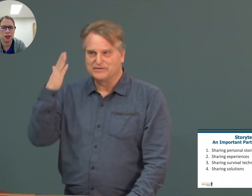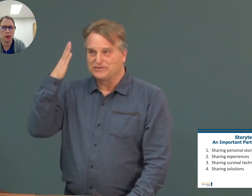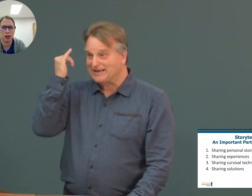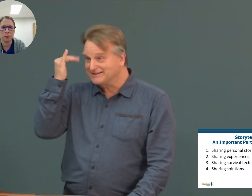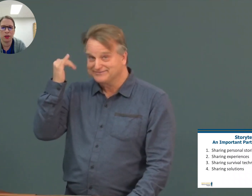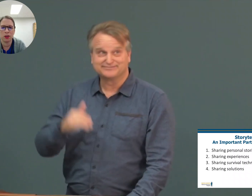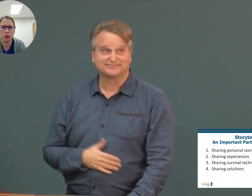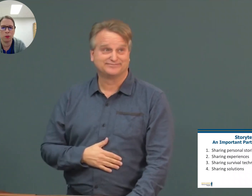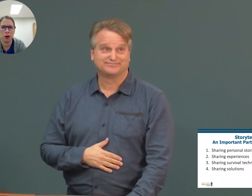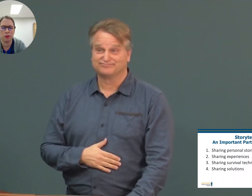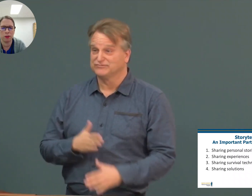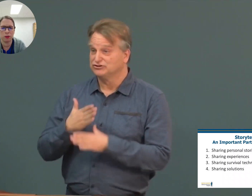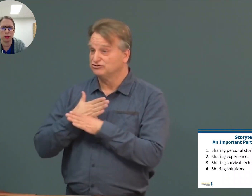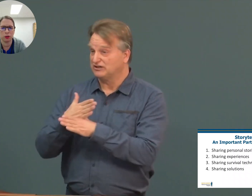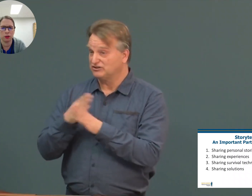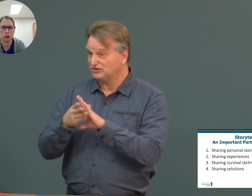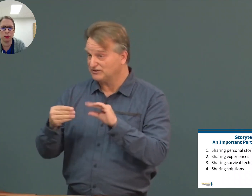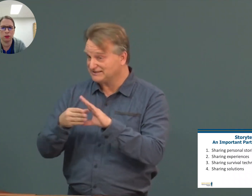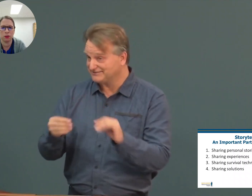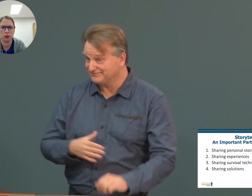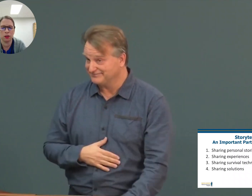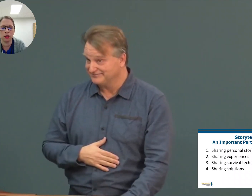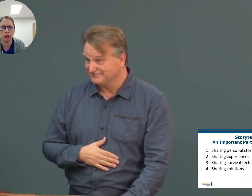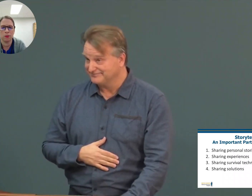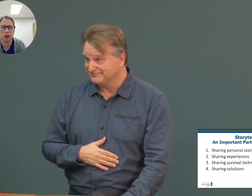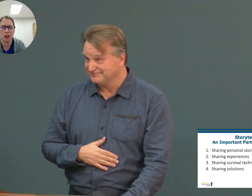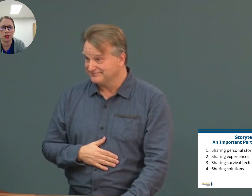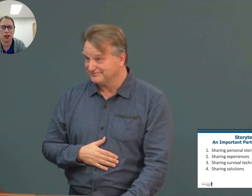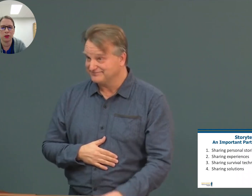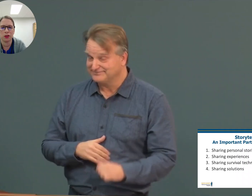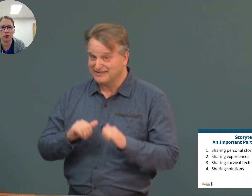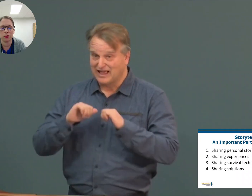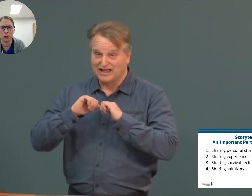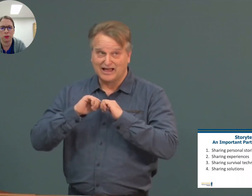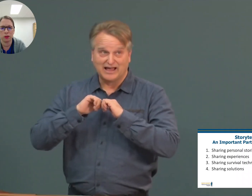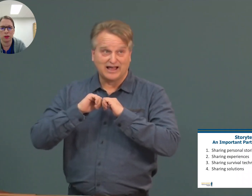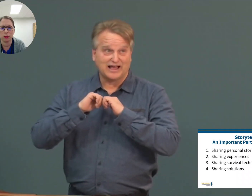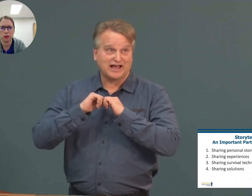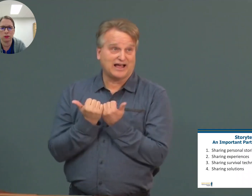ASL is a huge part of deaf culture because it is how we share stories with each other.